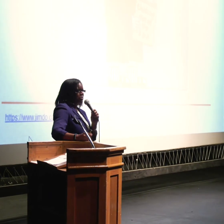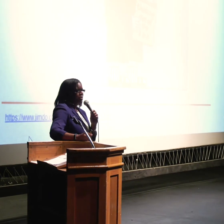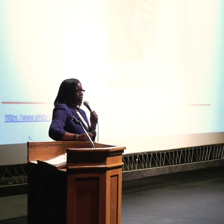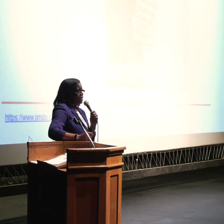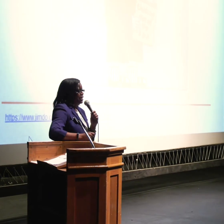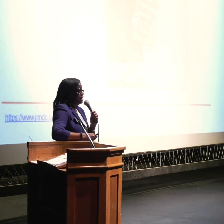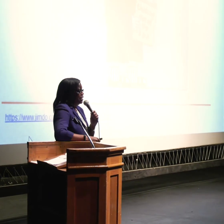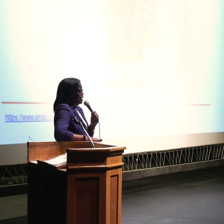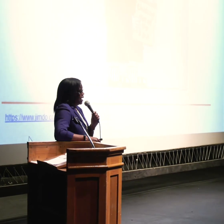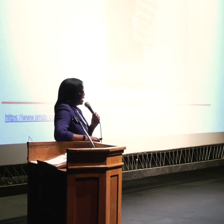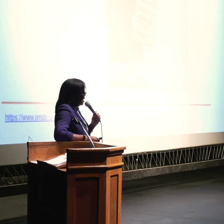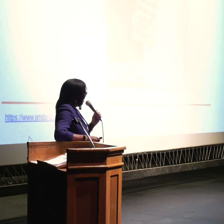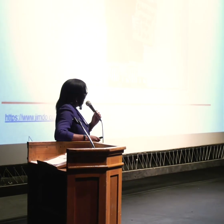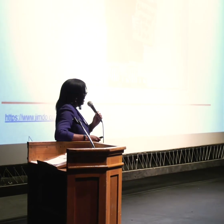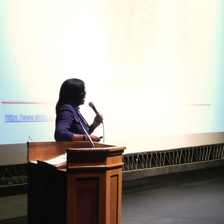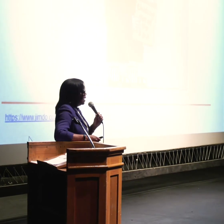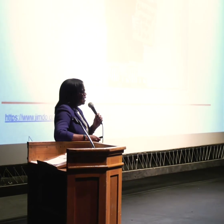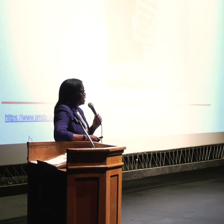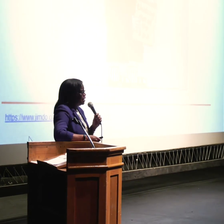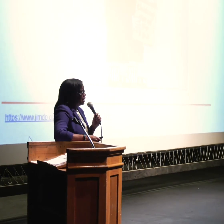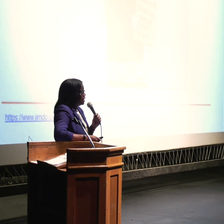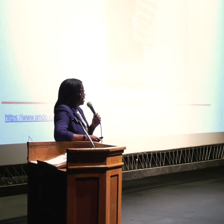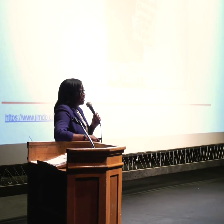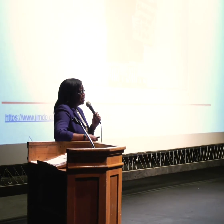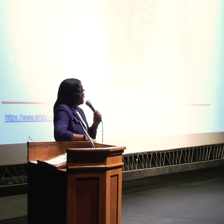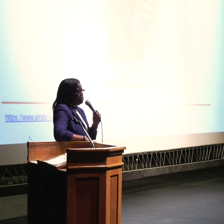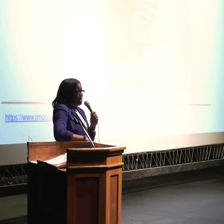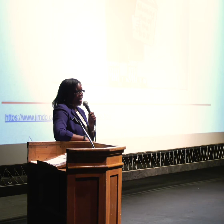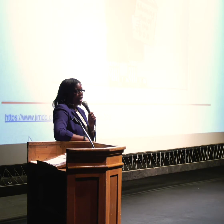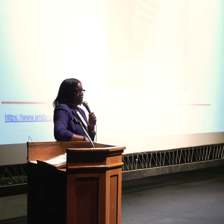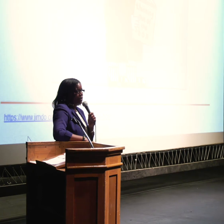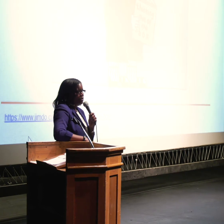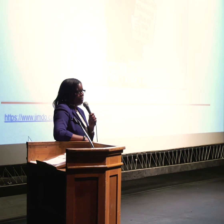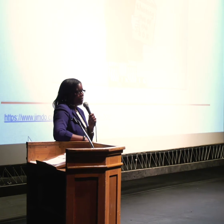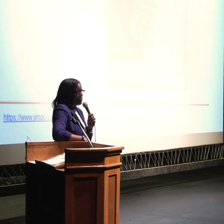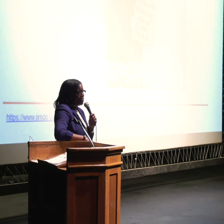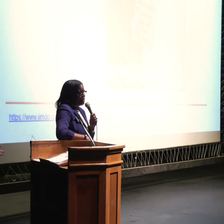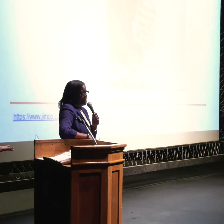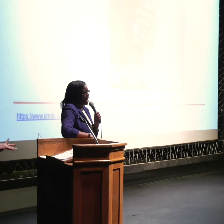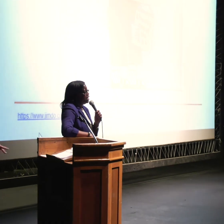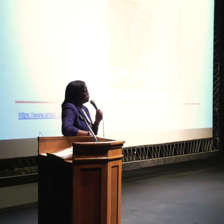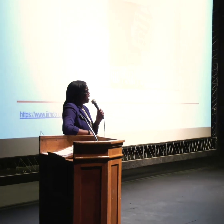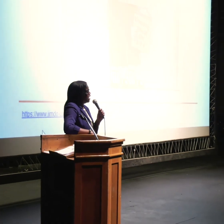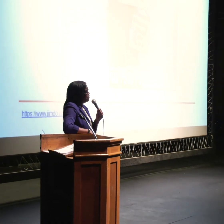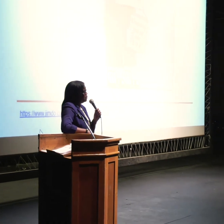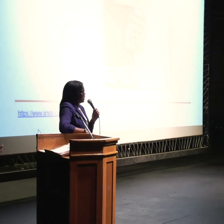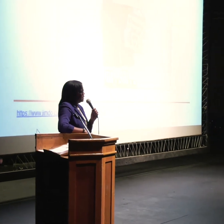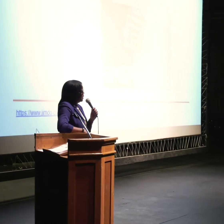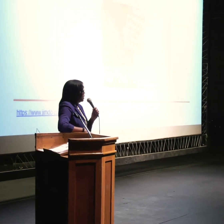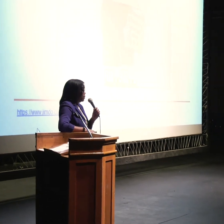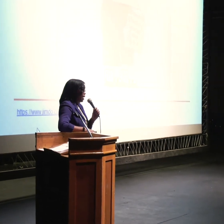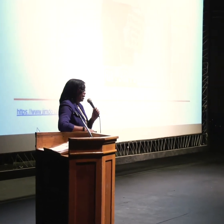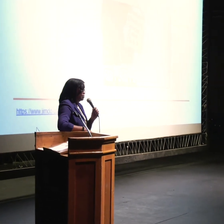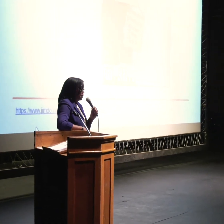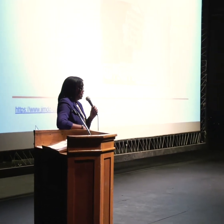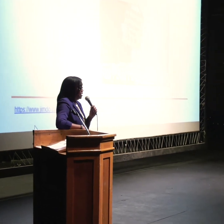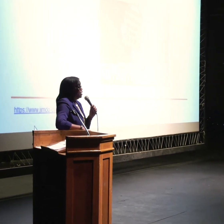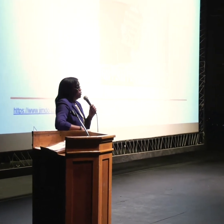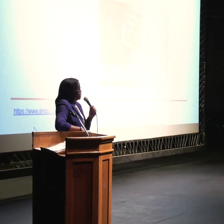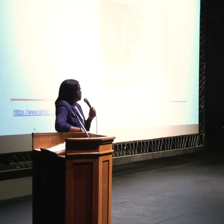to do? I come every day, I set up my classroom, I drive the bus, and by the